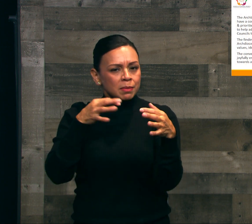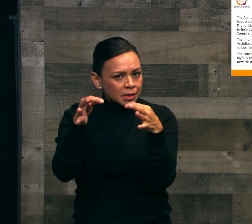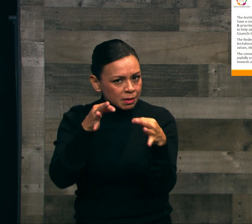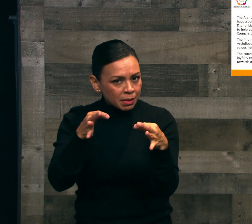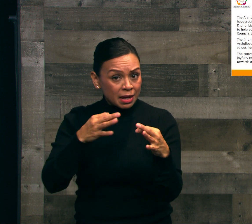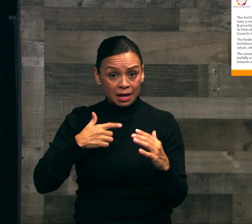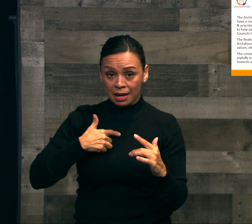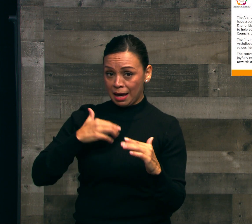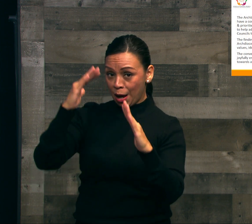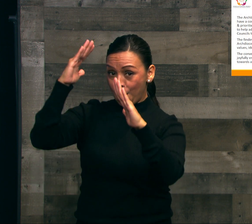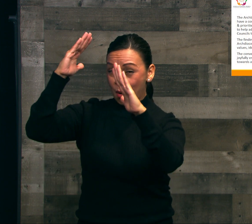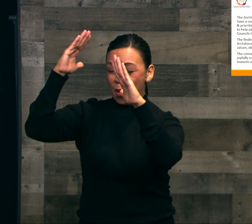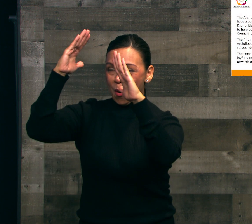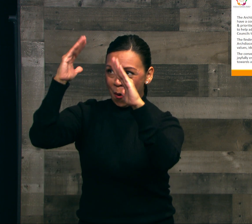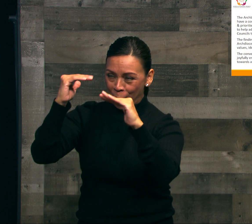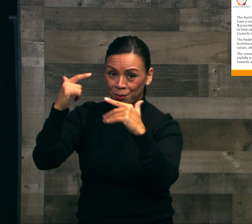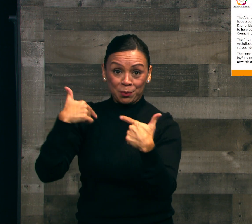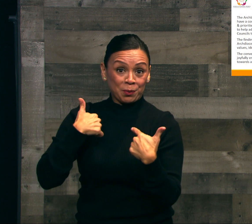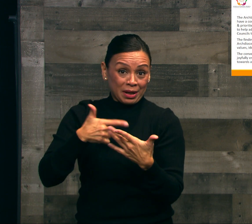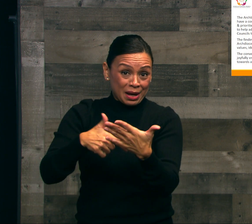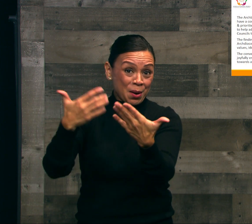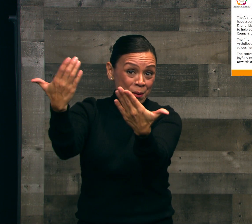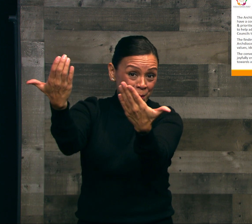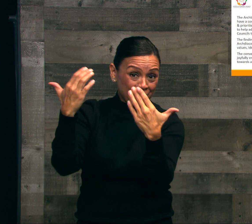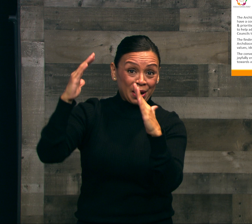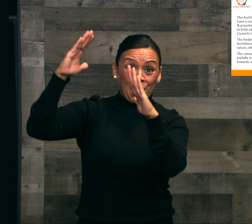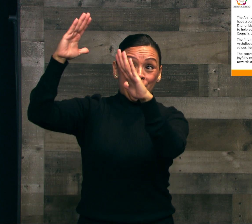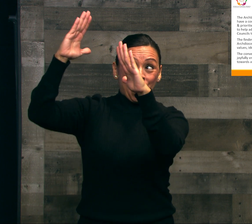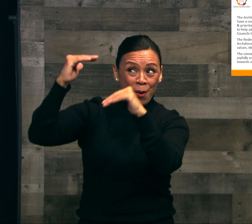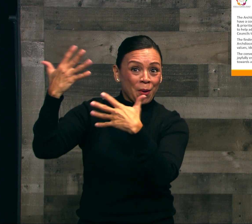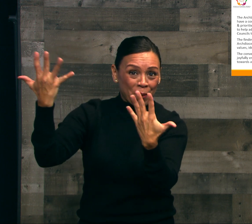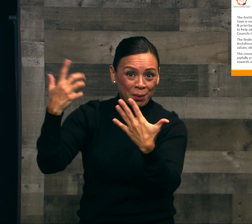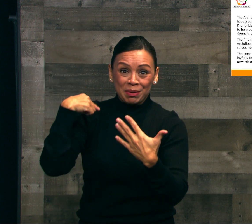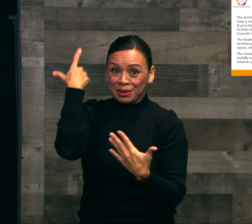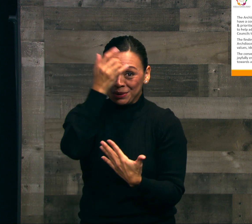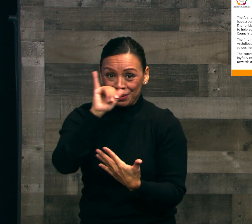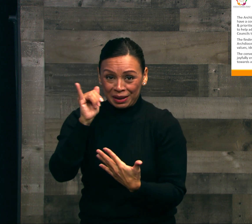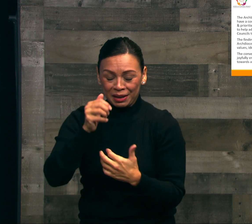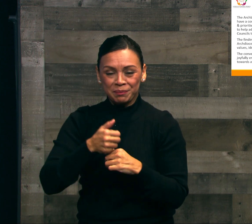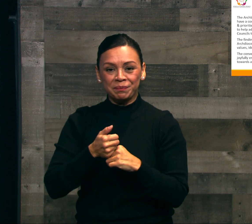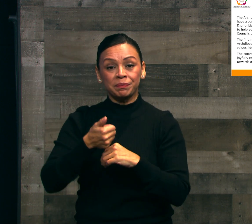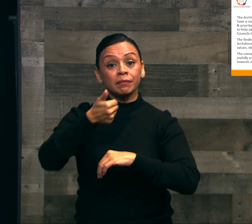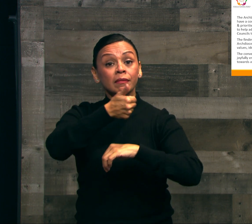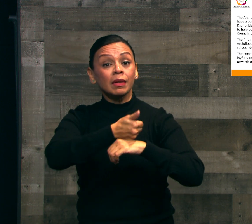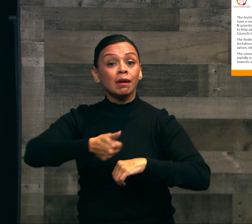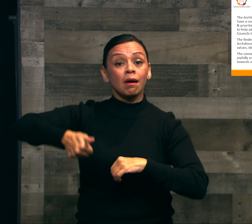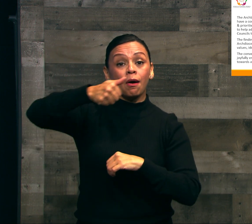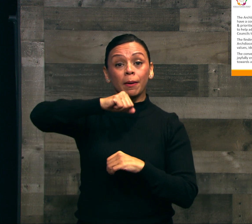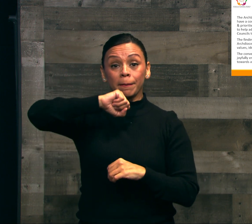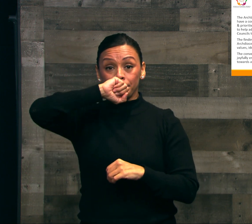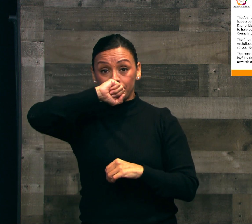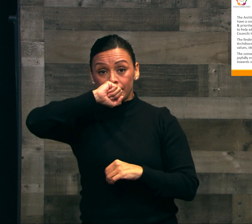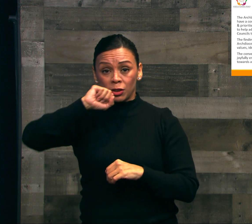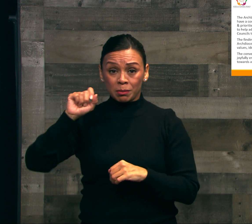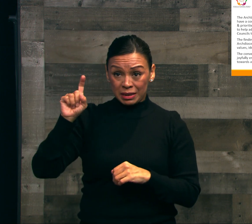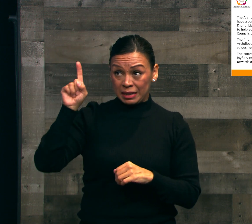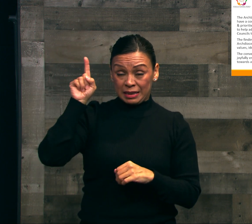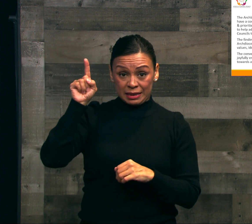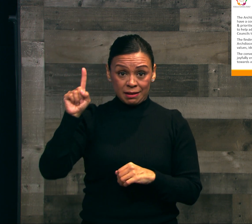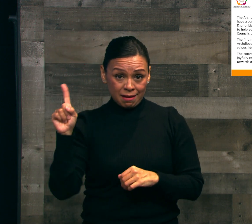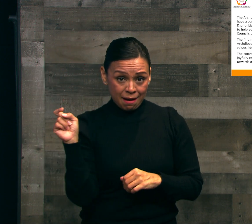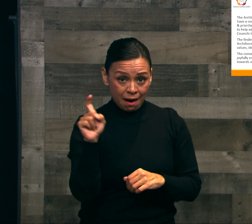let me tell you my hopes, our hopes for the Archdiocese. The Archbishop has